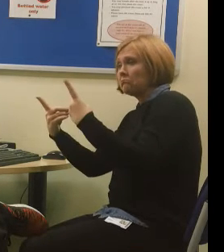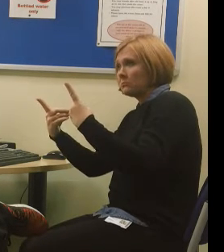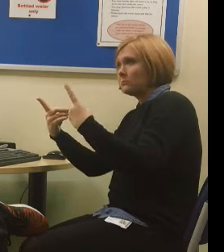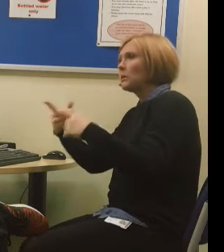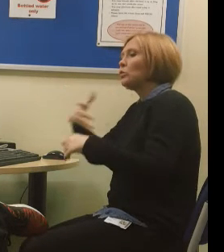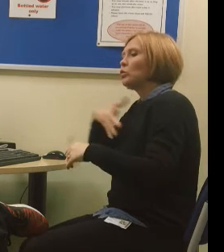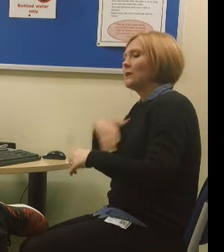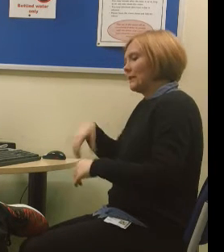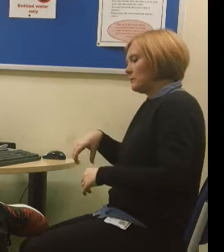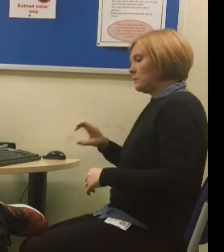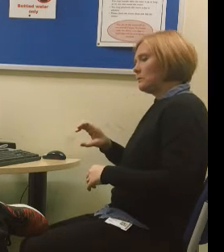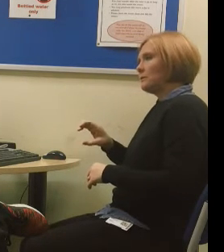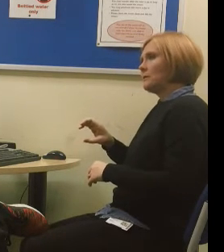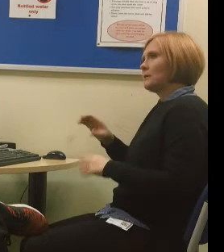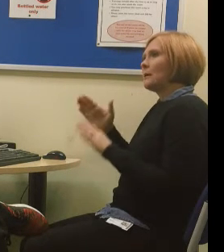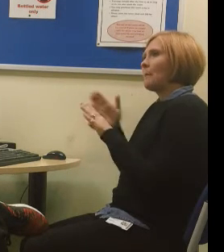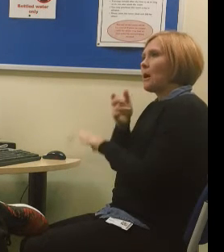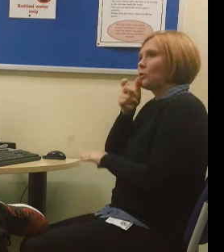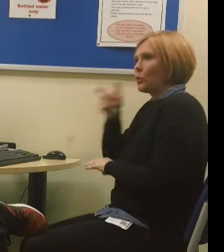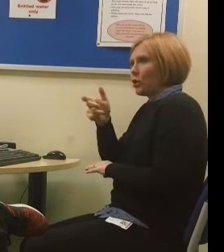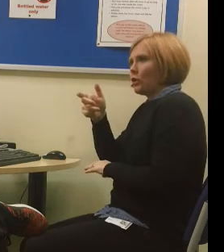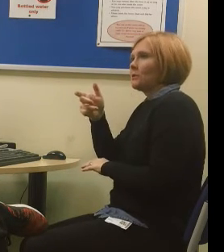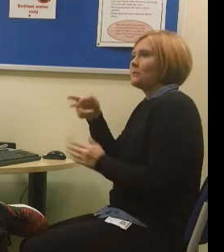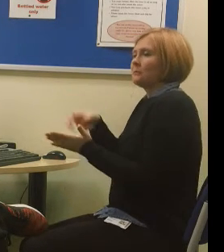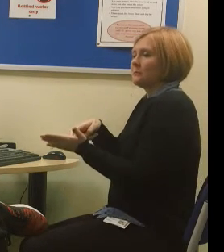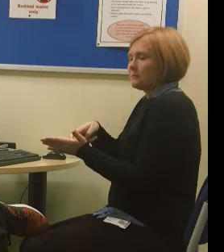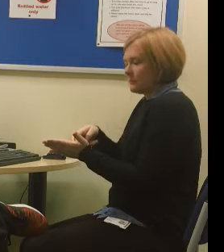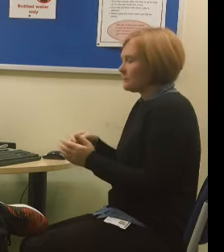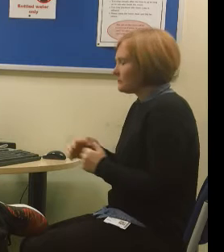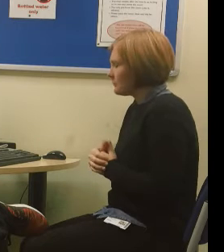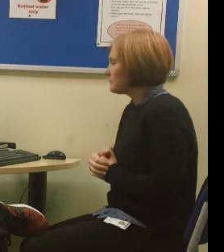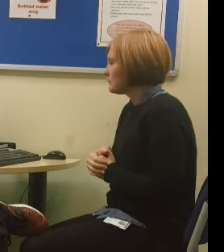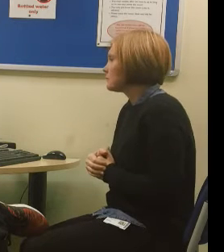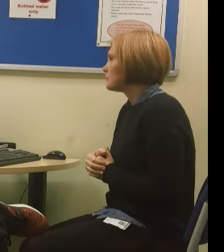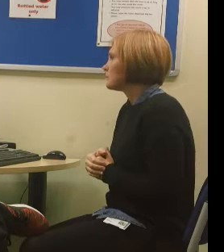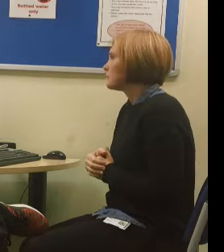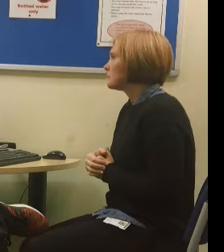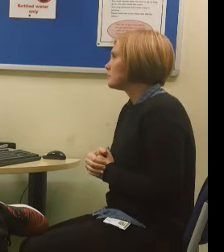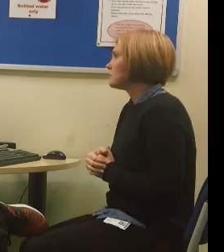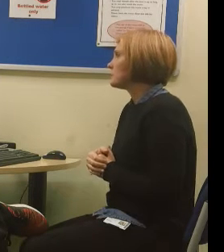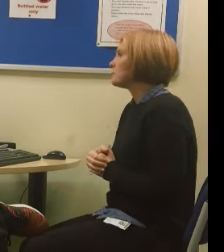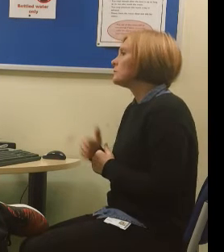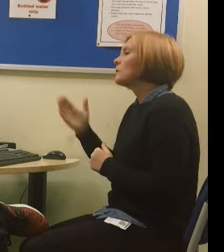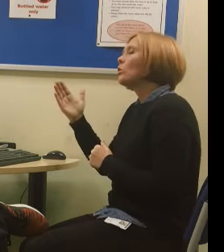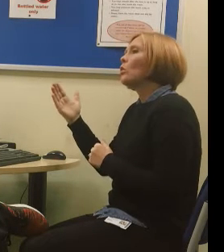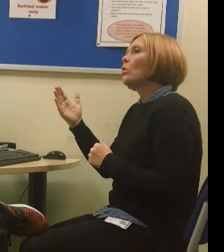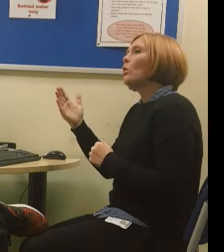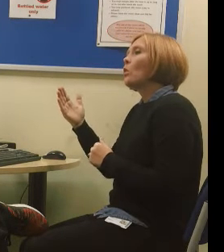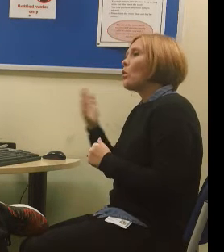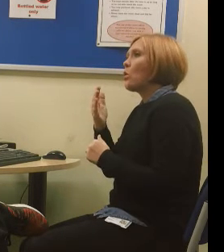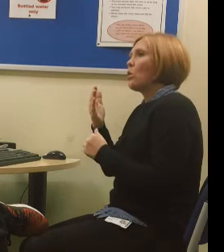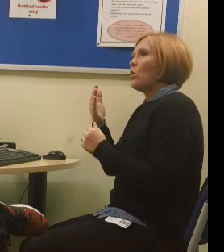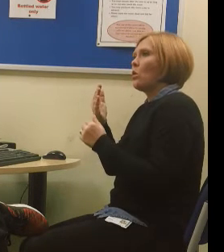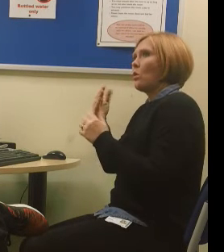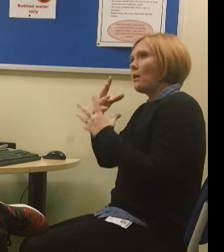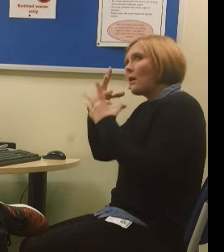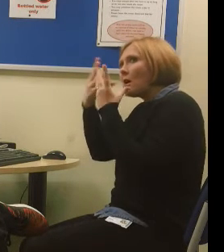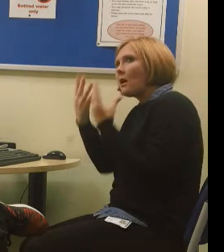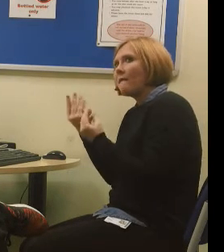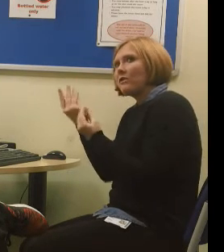into those. All the stock we have in the LRC is listed on the library catalogue. That's available via the library portal on